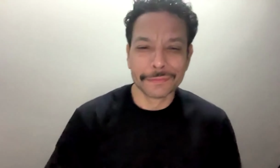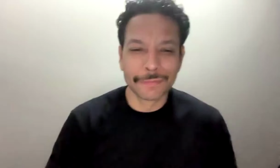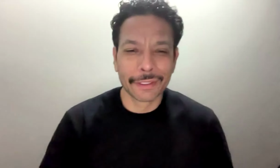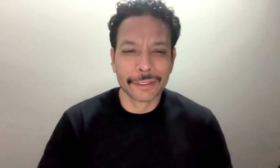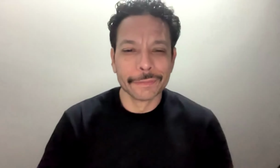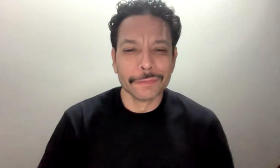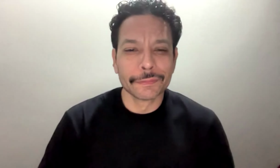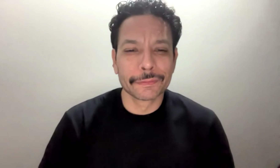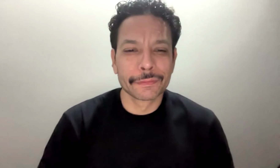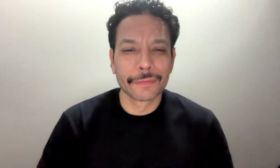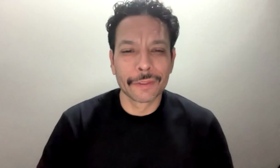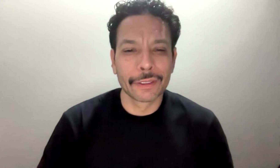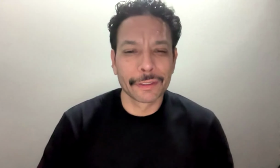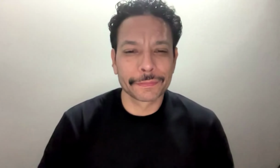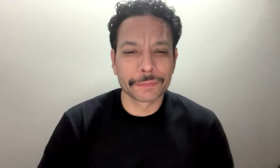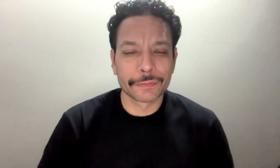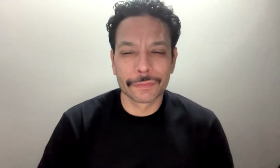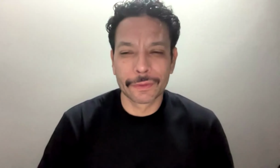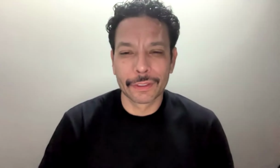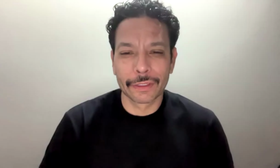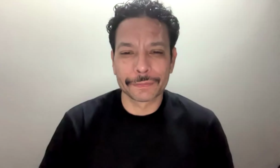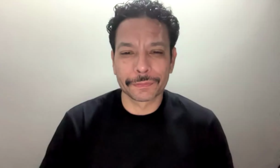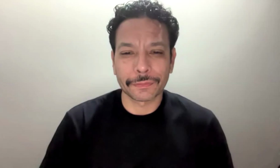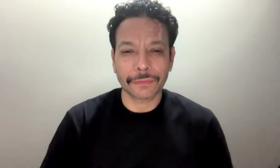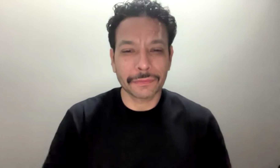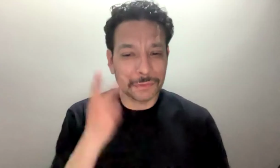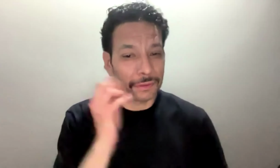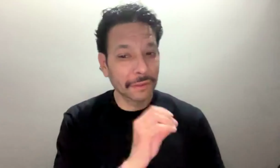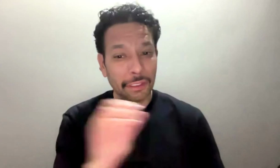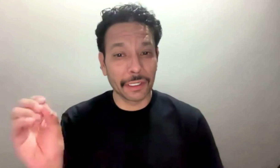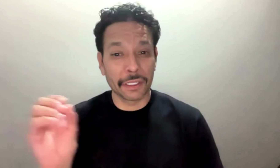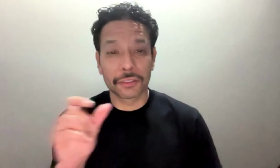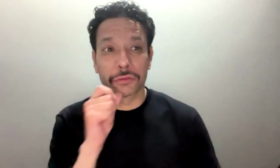All right, seeing none, anybody abstained? All